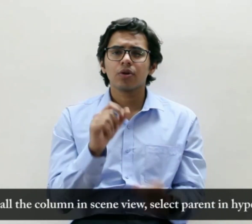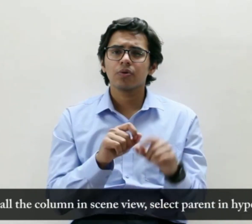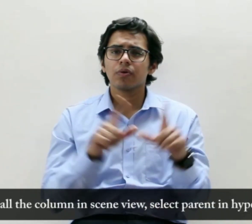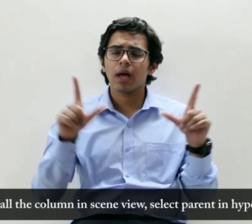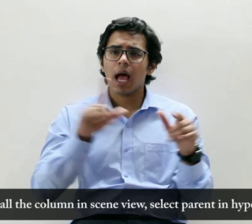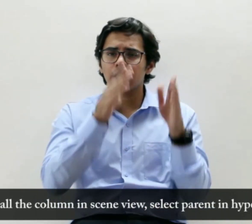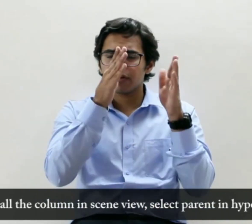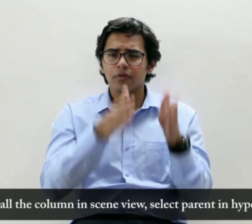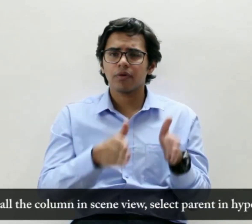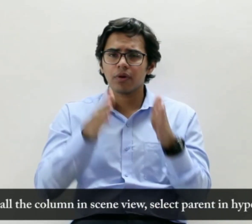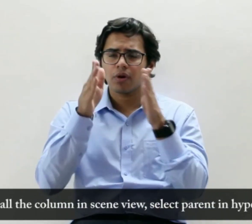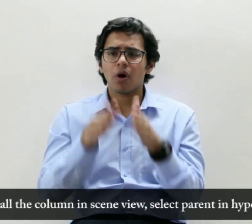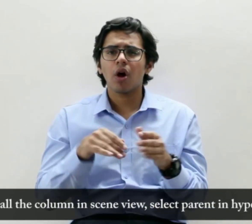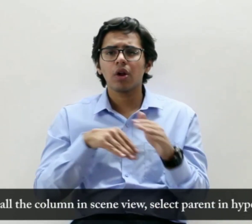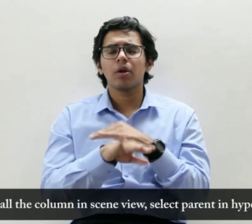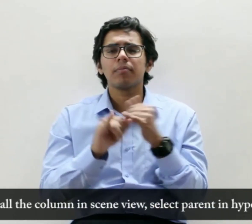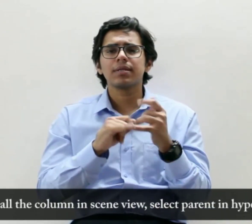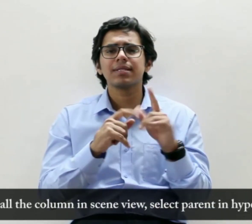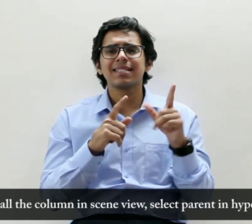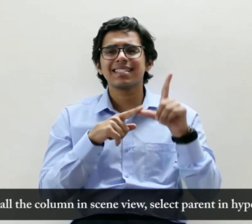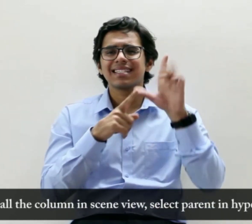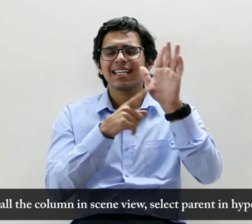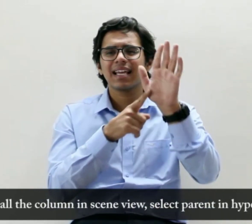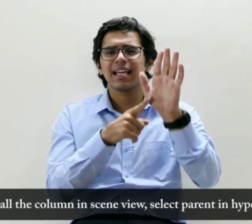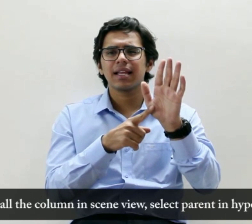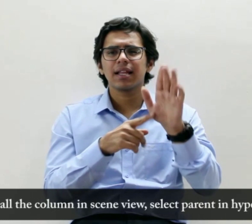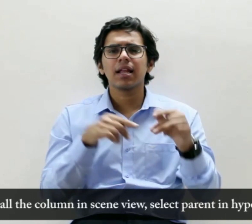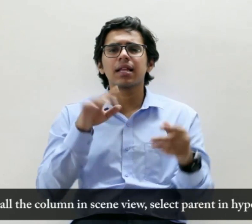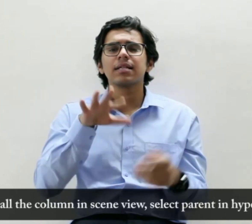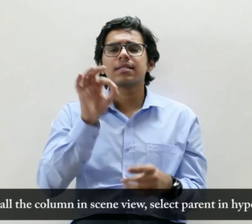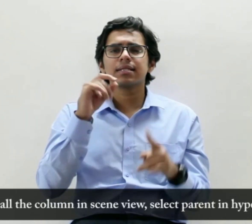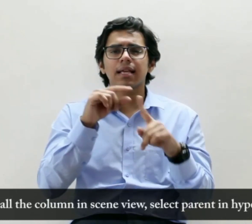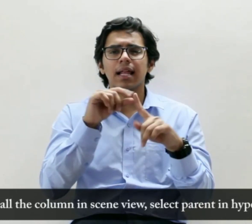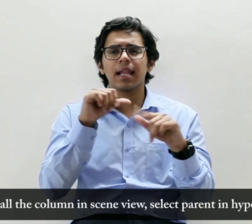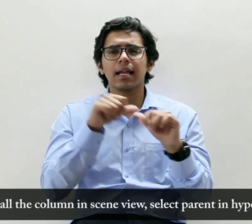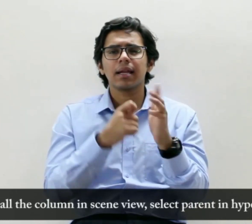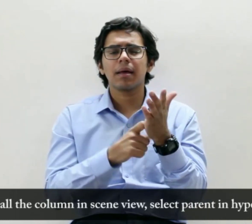To active all the column in scene view, select Parent in Hypergraph.